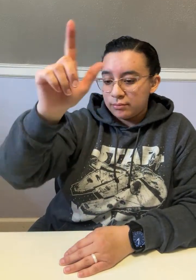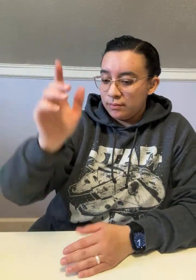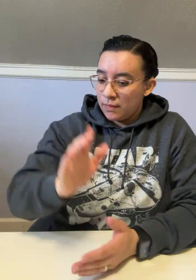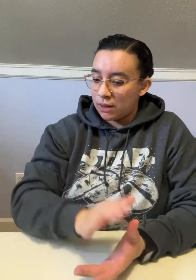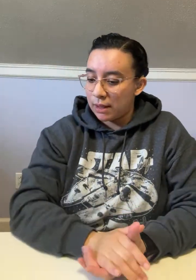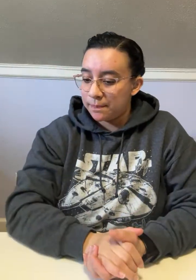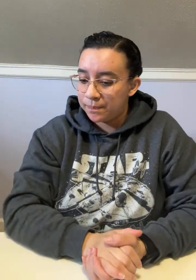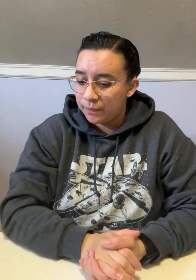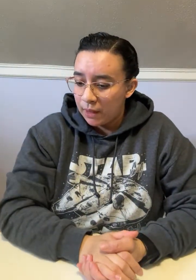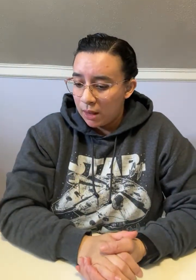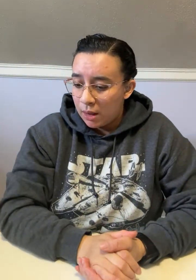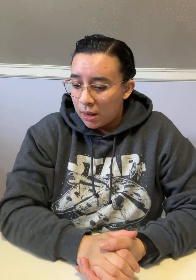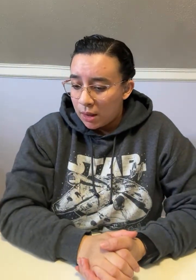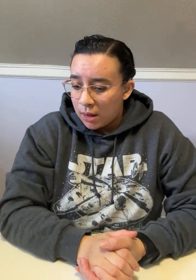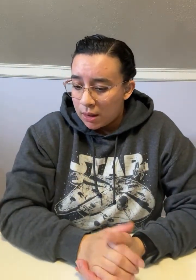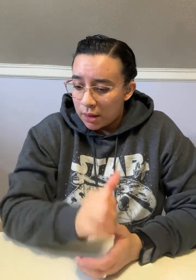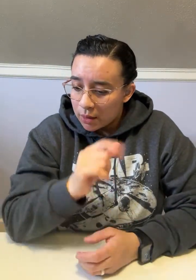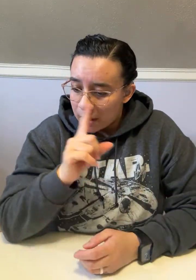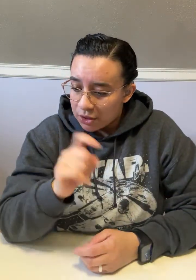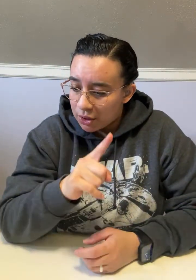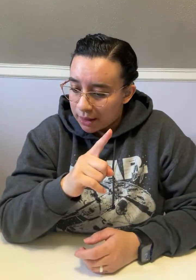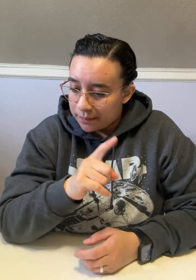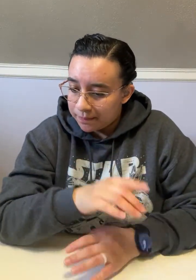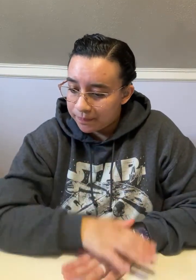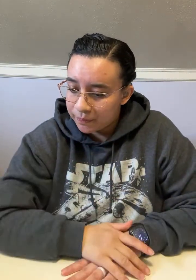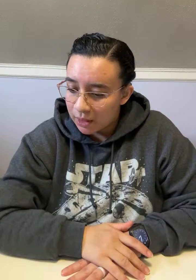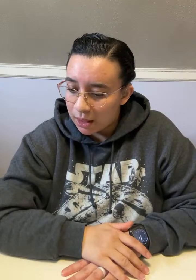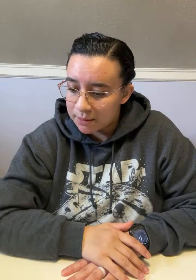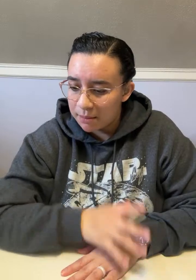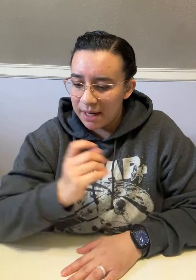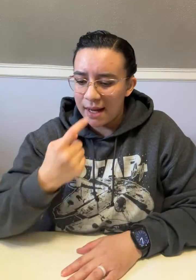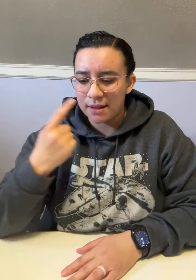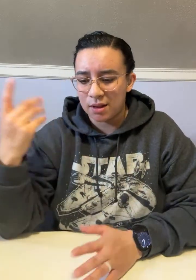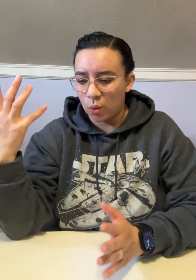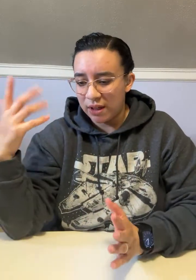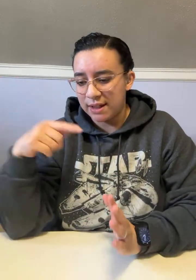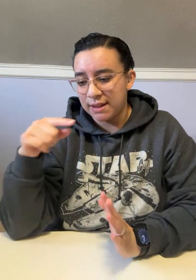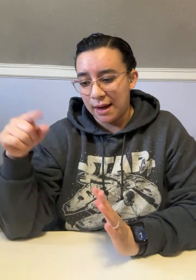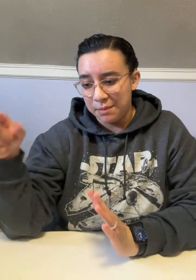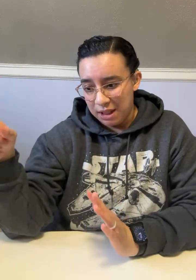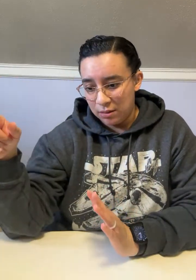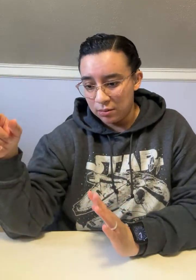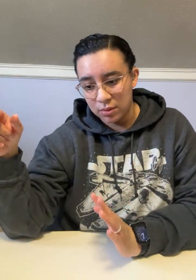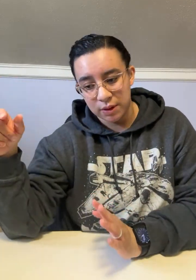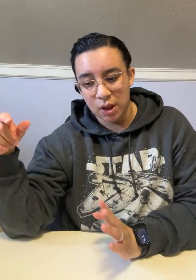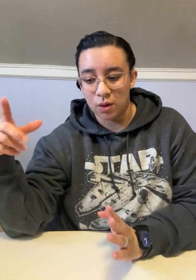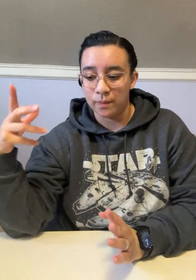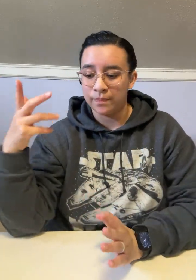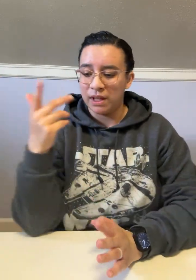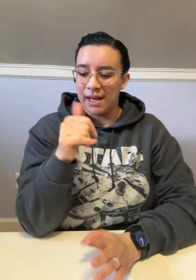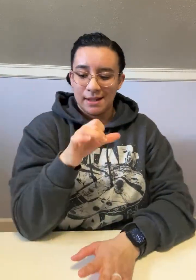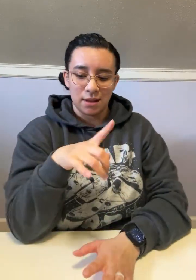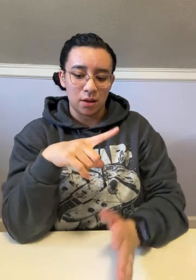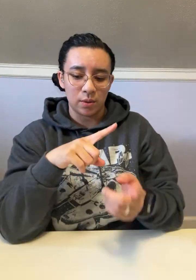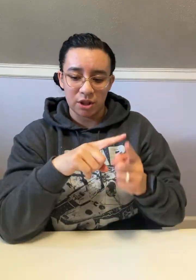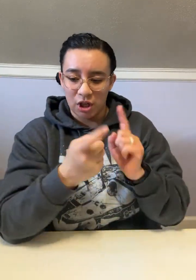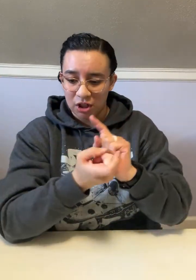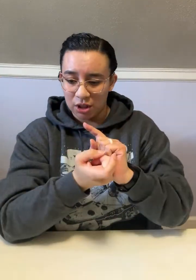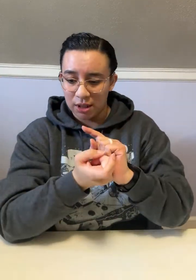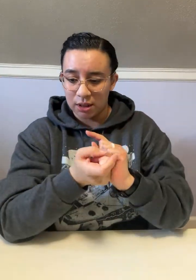all right. Another question. Somebody asks, what does that mean? So in ASL, you want to change it